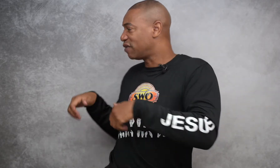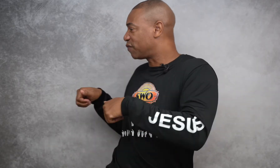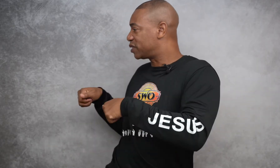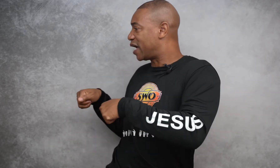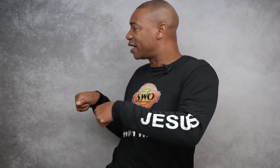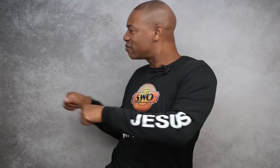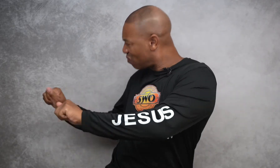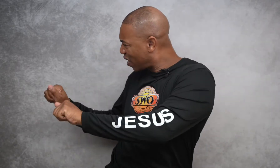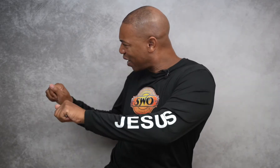from the side.